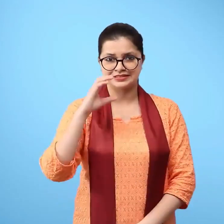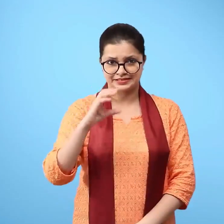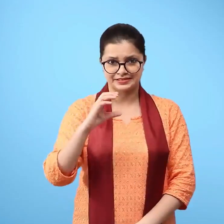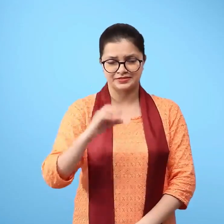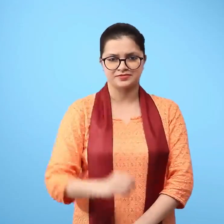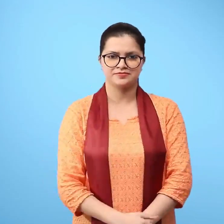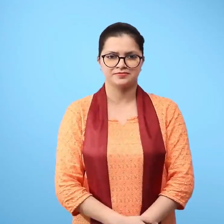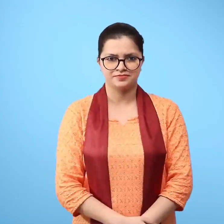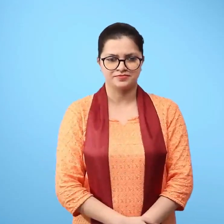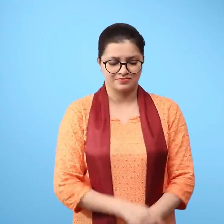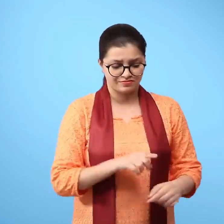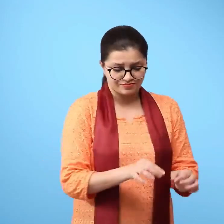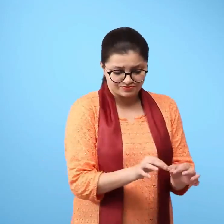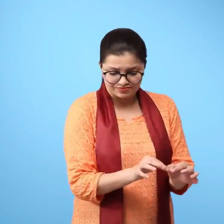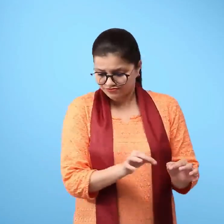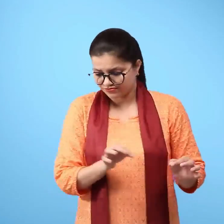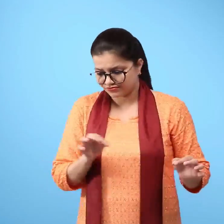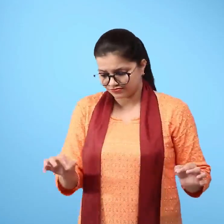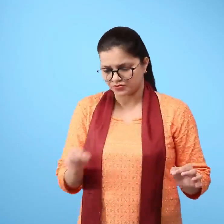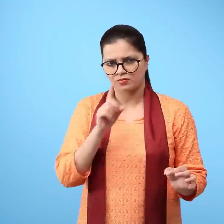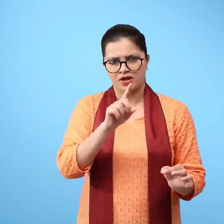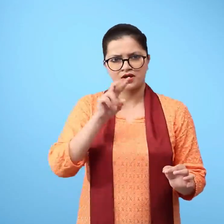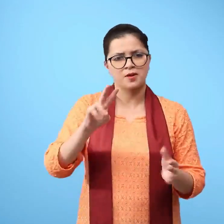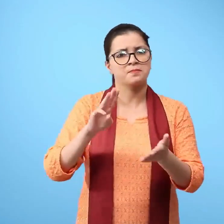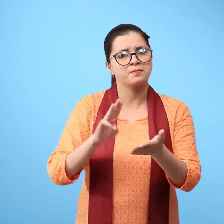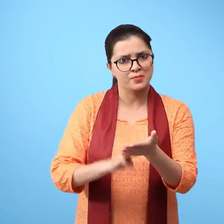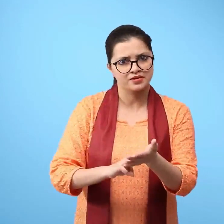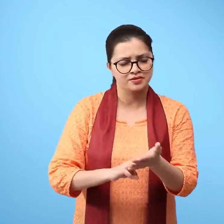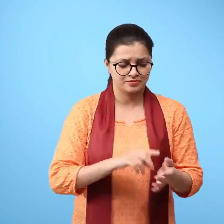C. Length 12 meters, width 10 meter.